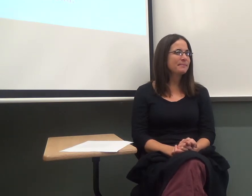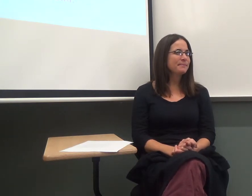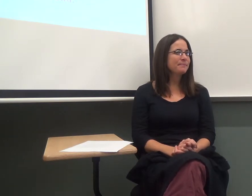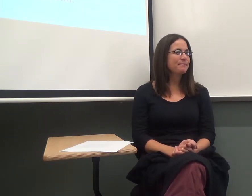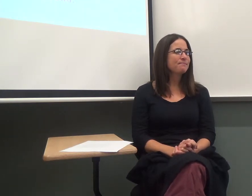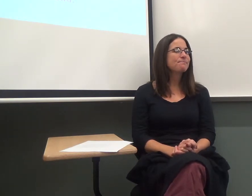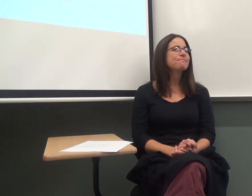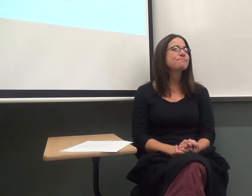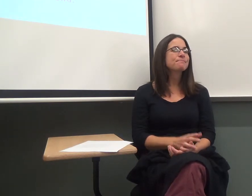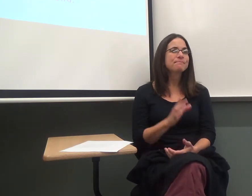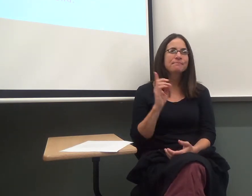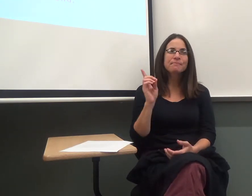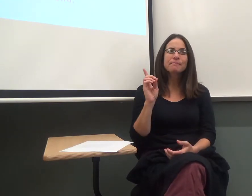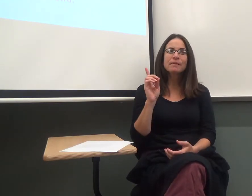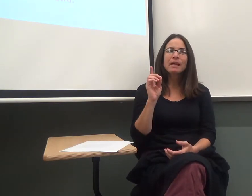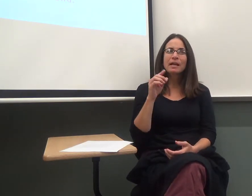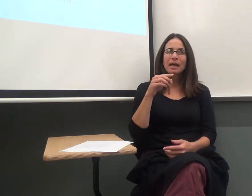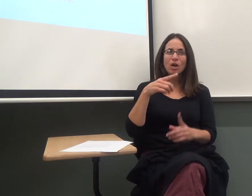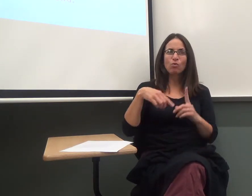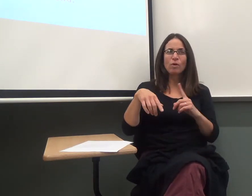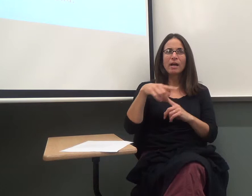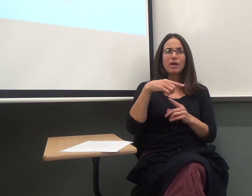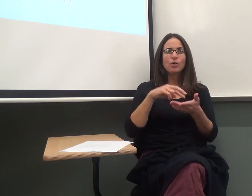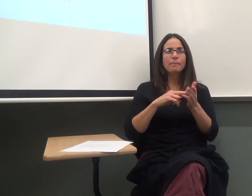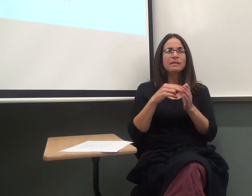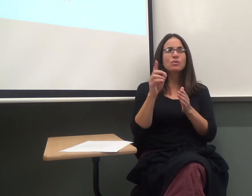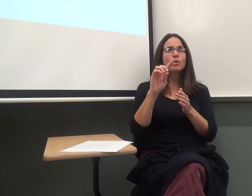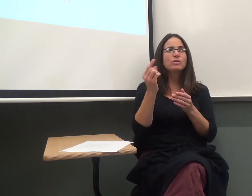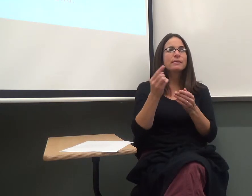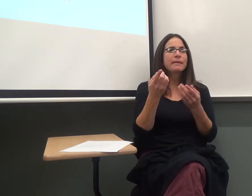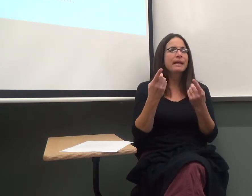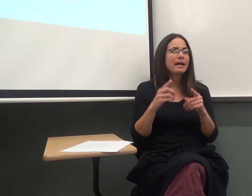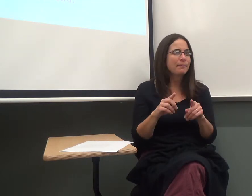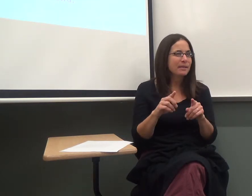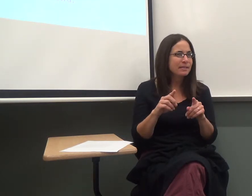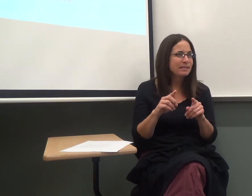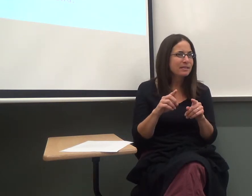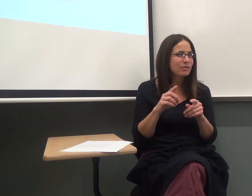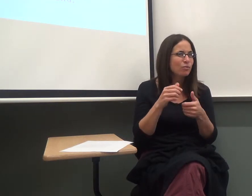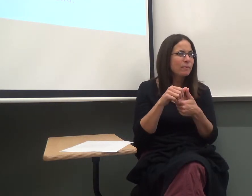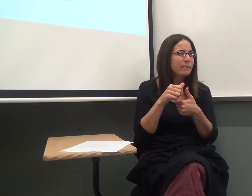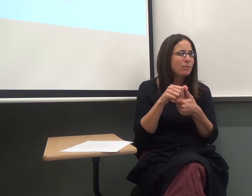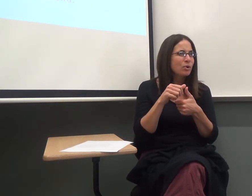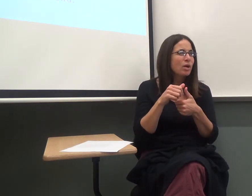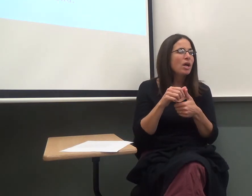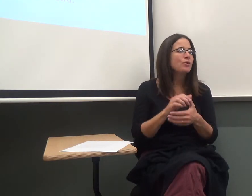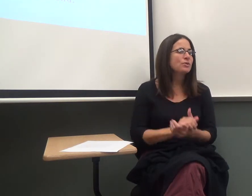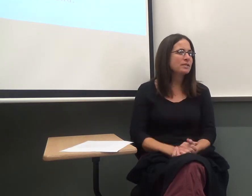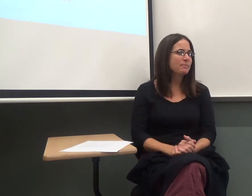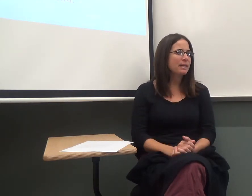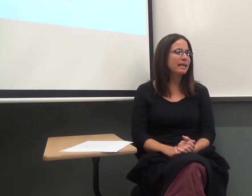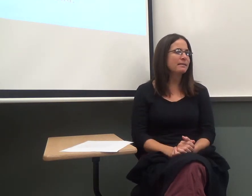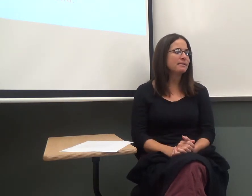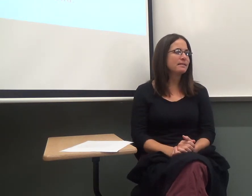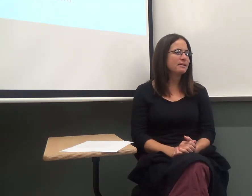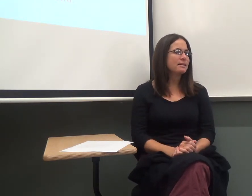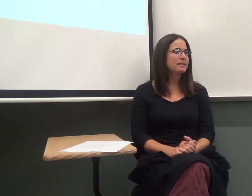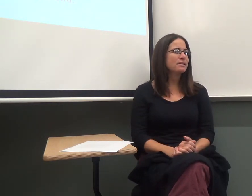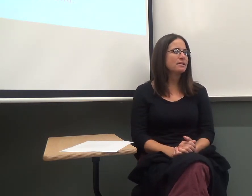It's telling me where something happens. Do you remember our study of prepositions? Propositional phrases. Oh, so it's a place. If I